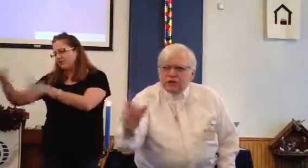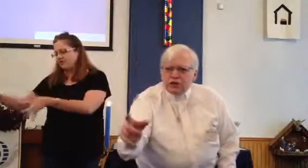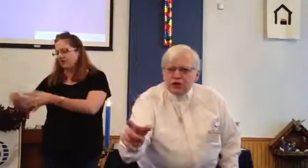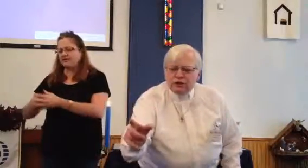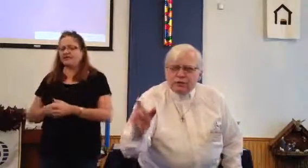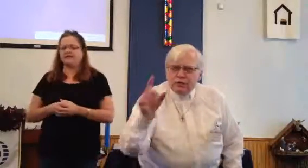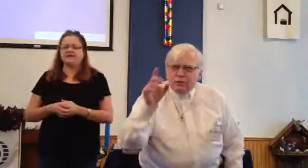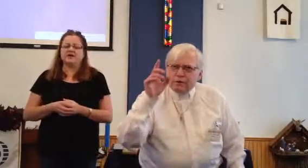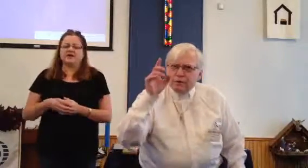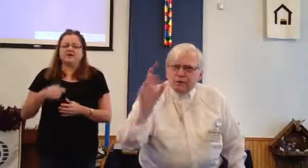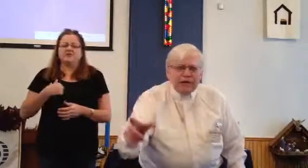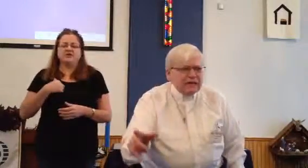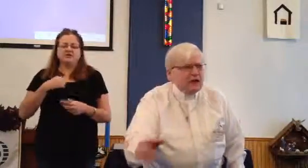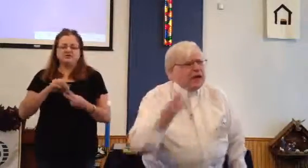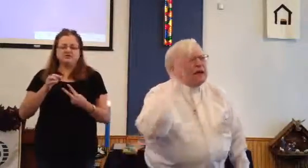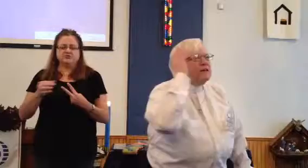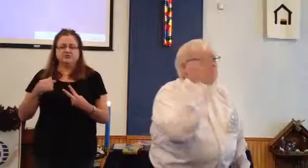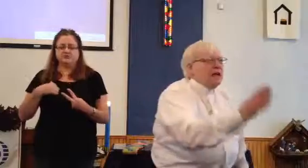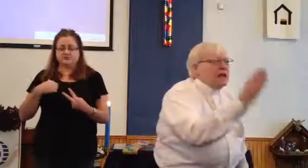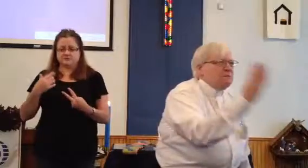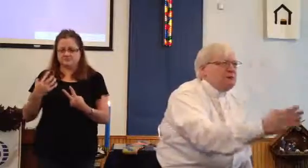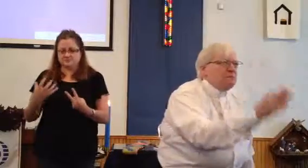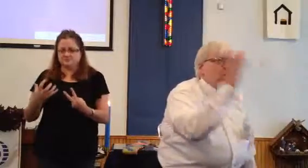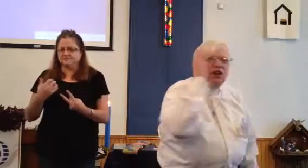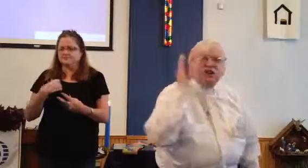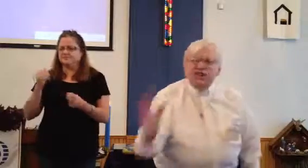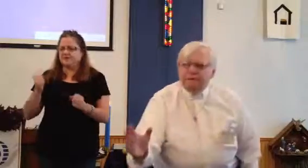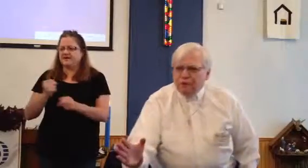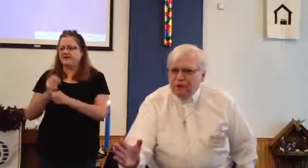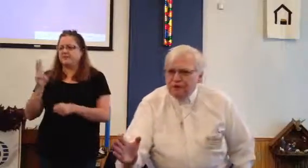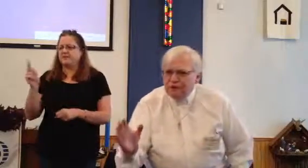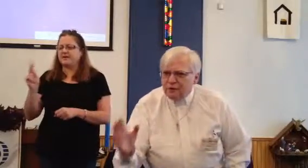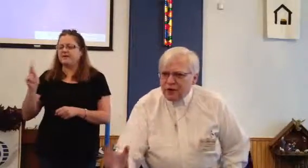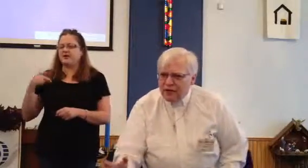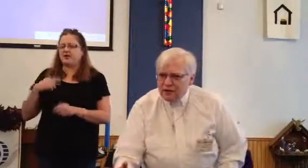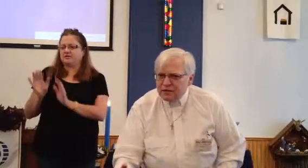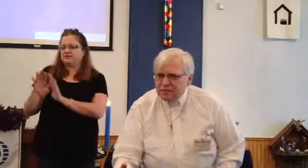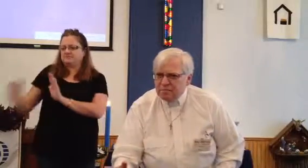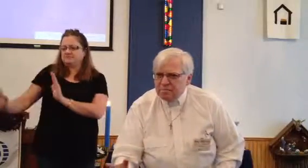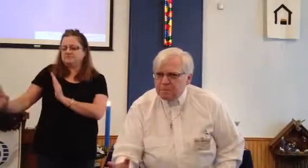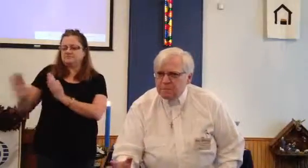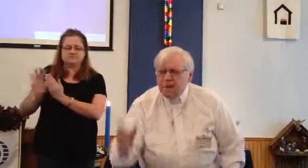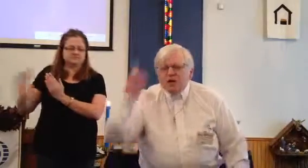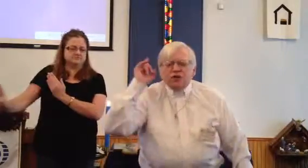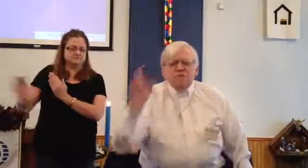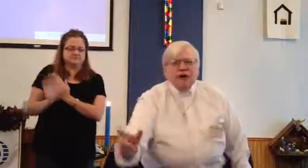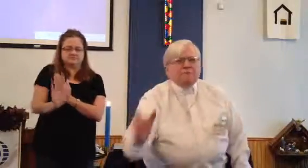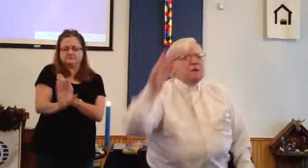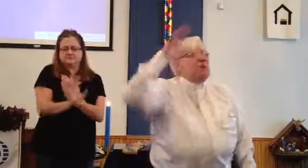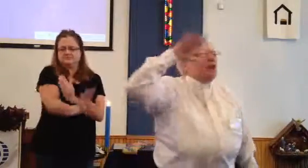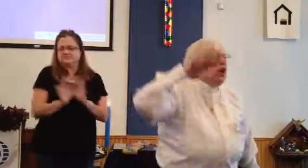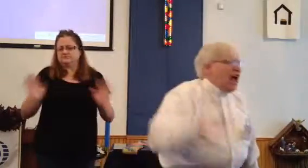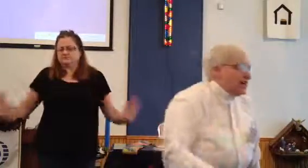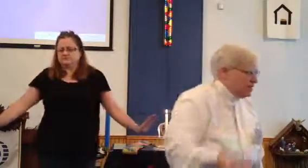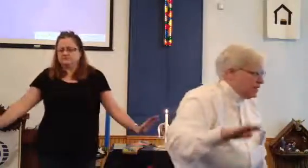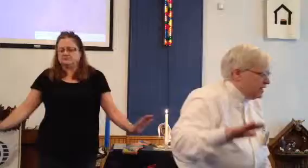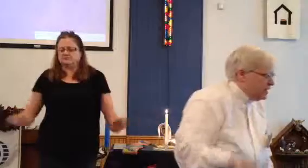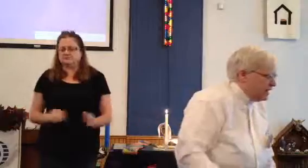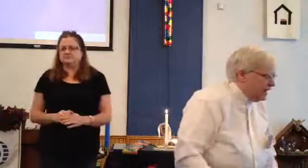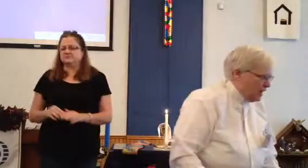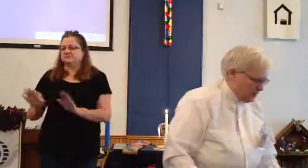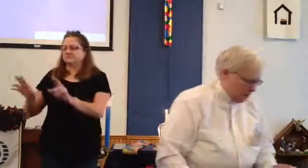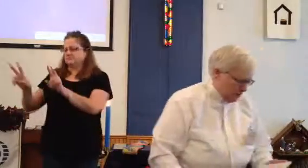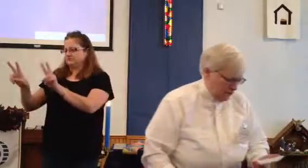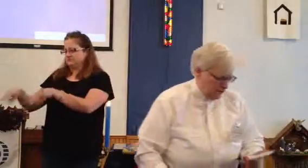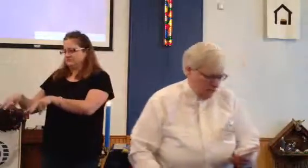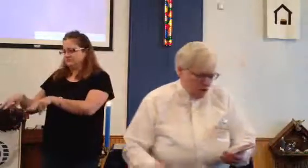choose to lean on to make people different from us, to make people less